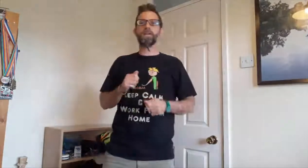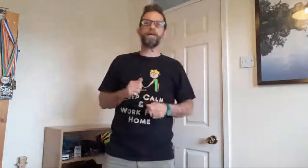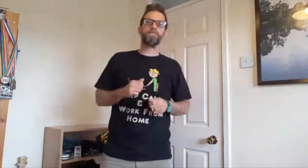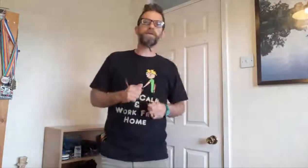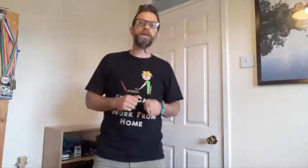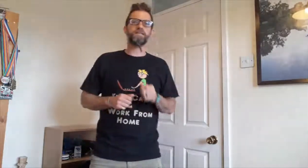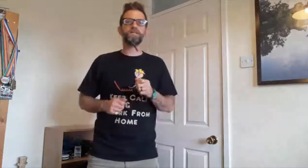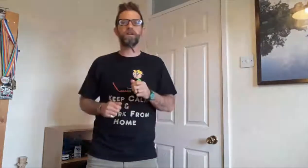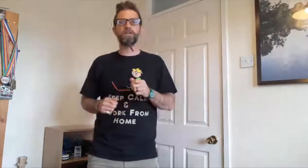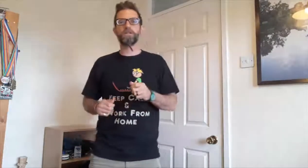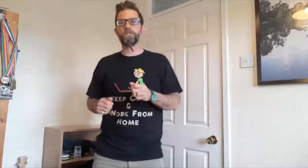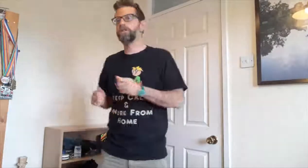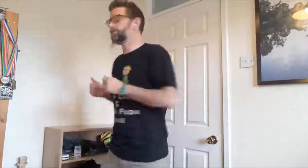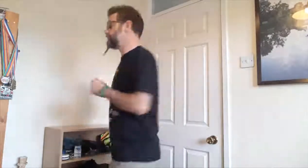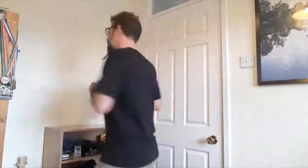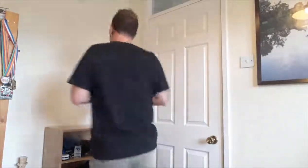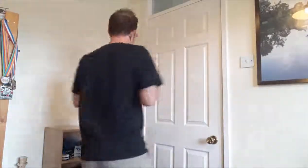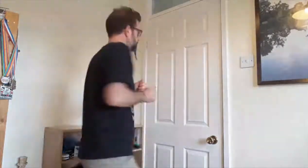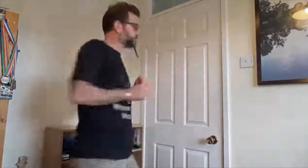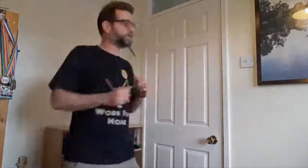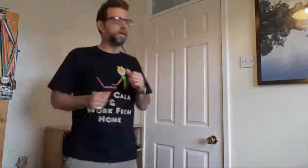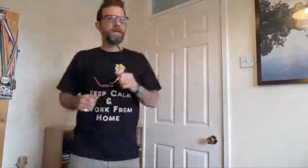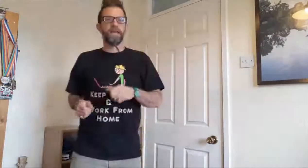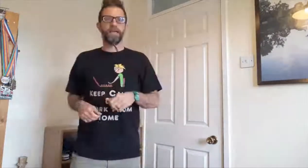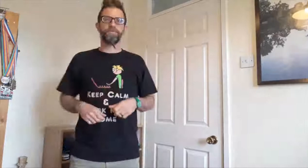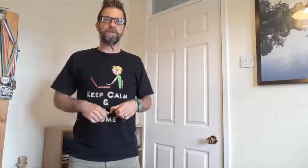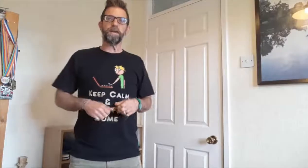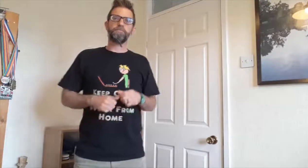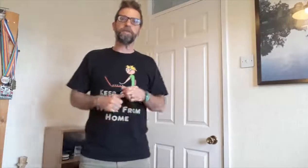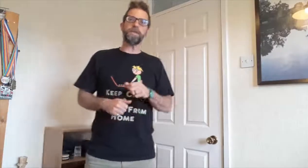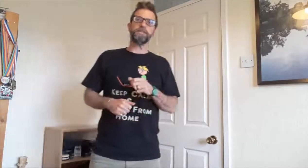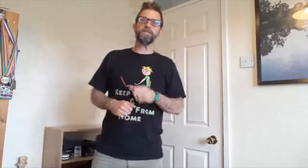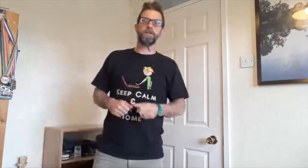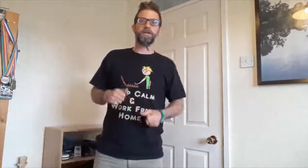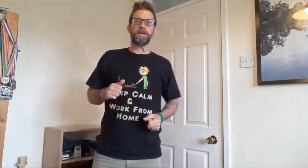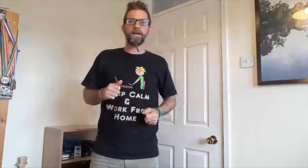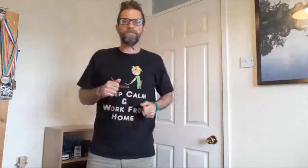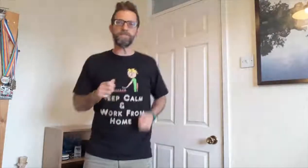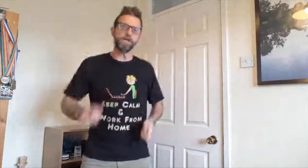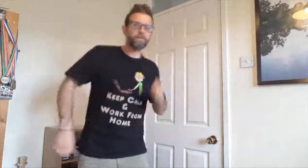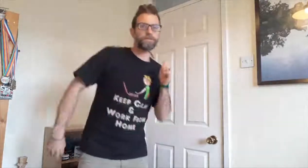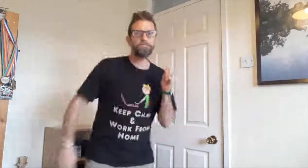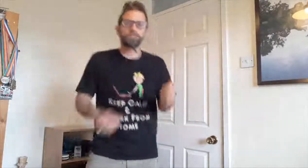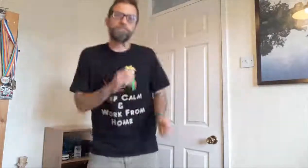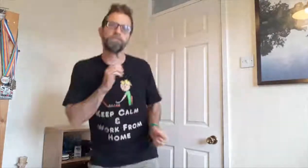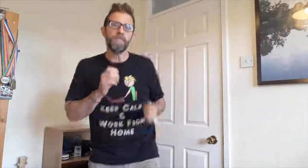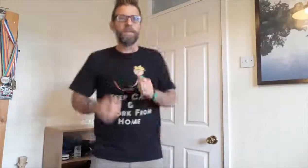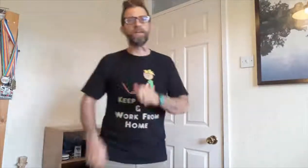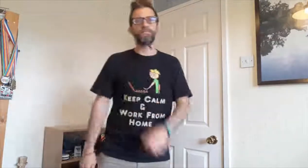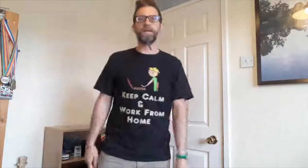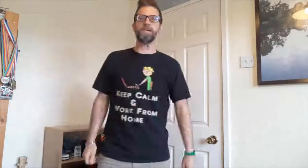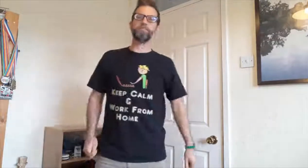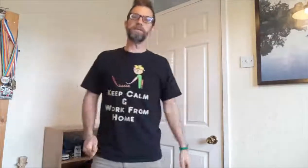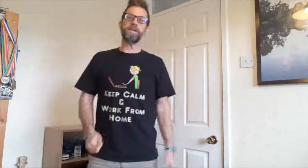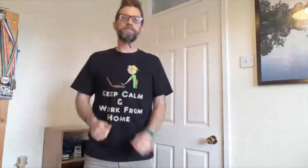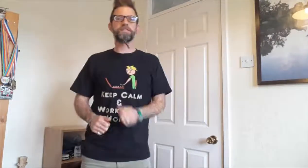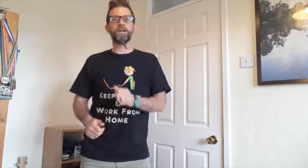happy and you know it, turn around. If you're happy and you know it, have a dance. If you're happy and you know it,